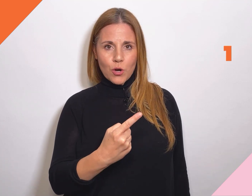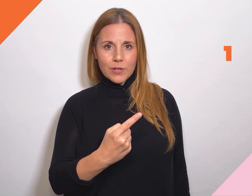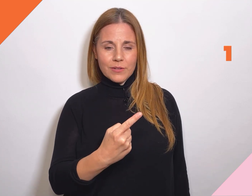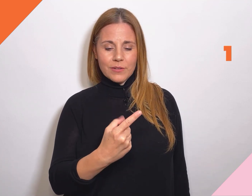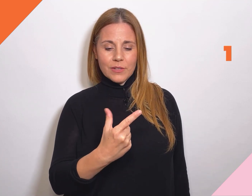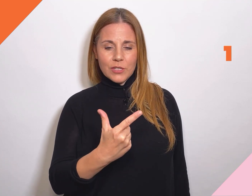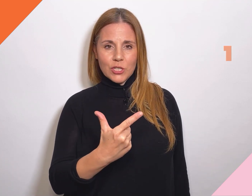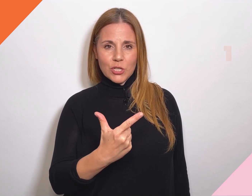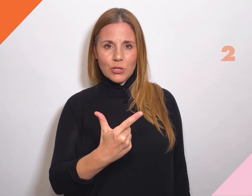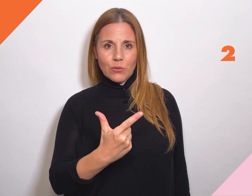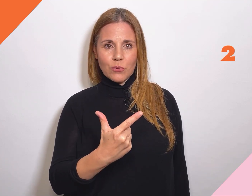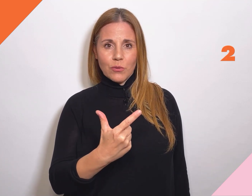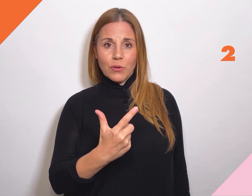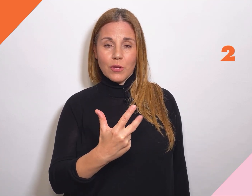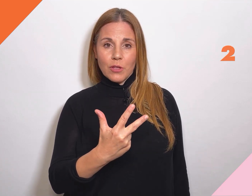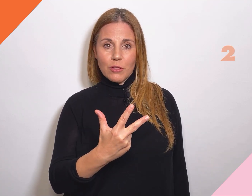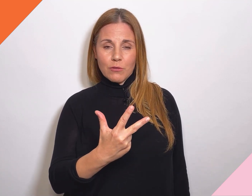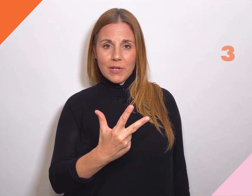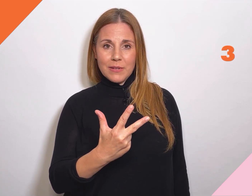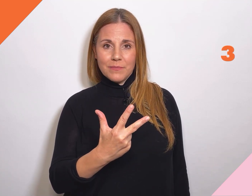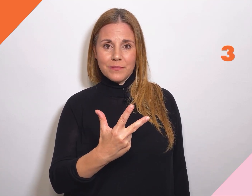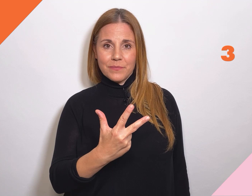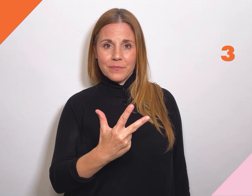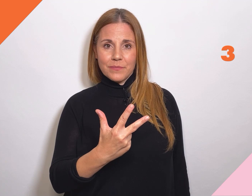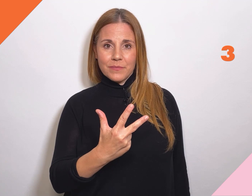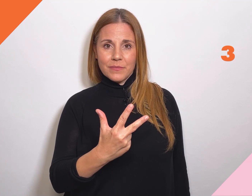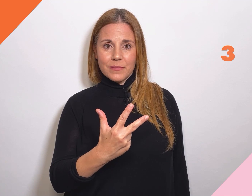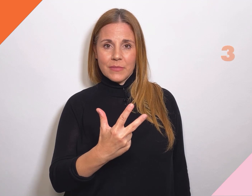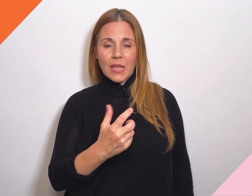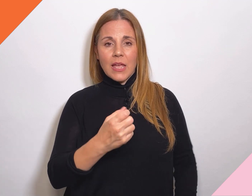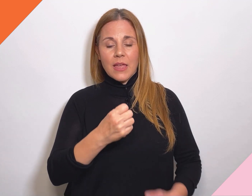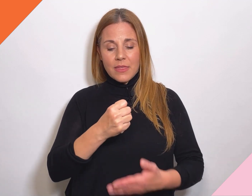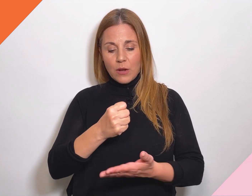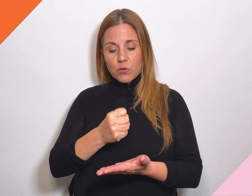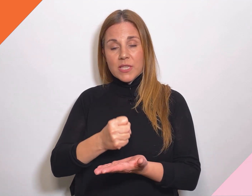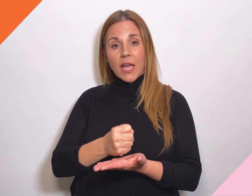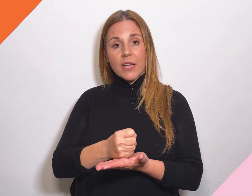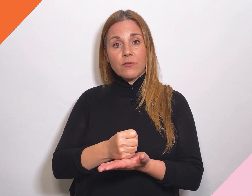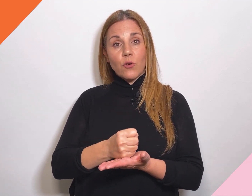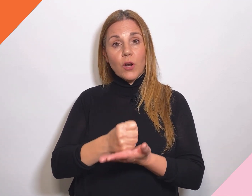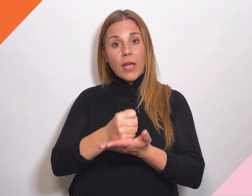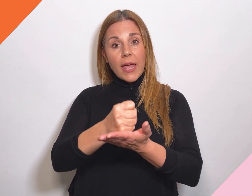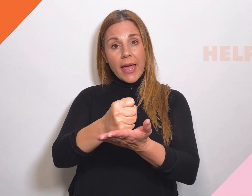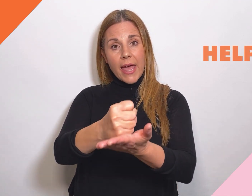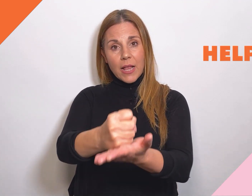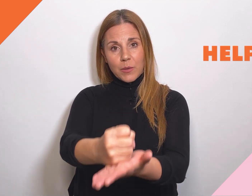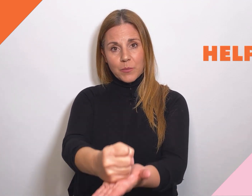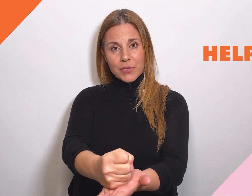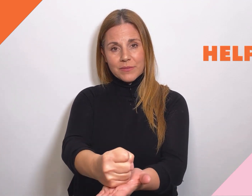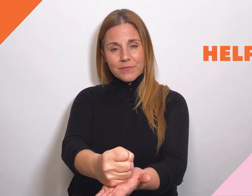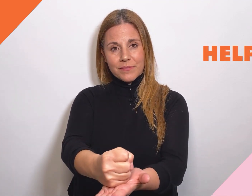1, 2, 3. Then we sign for help,